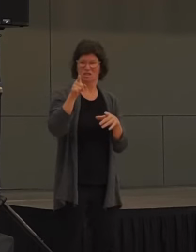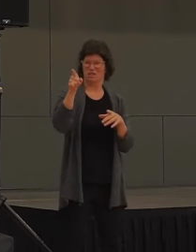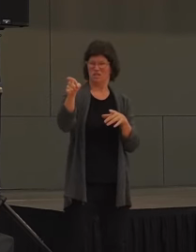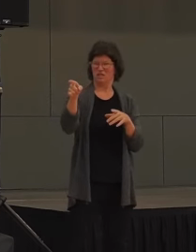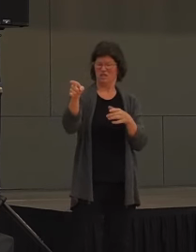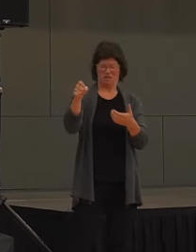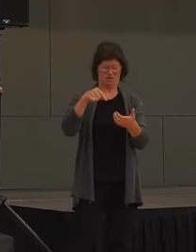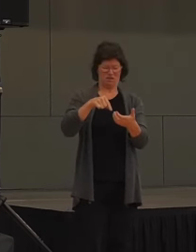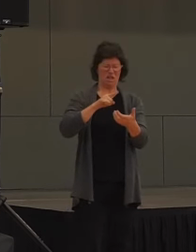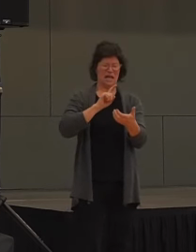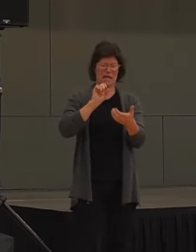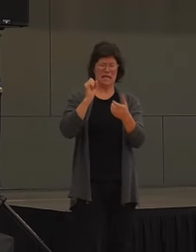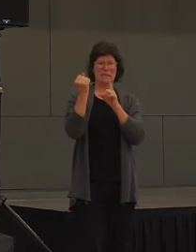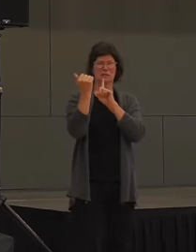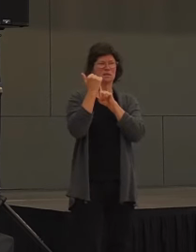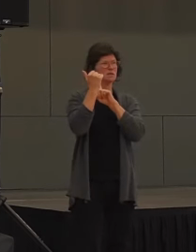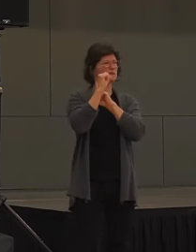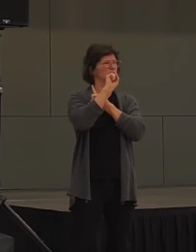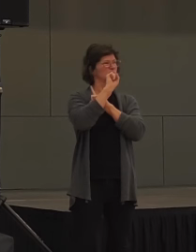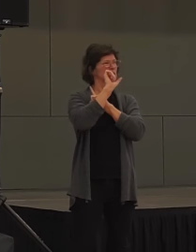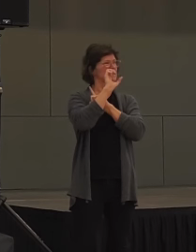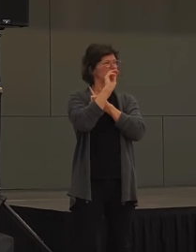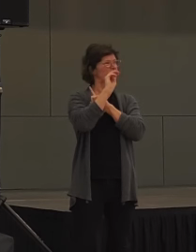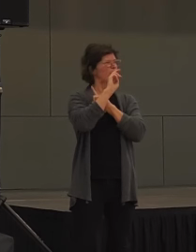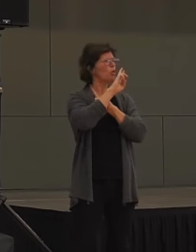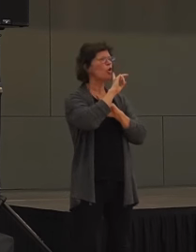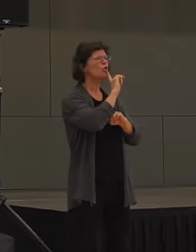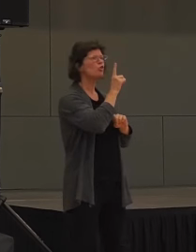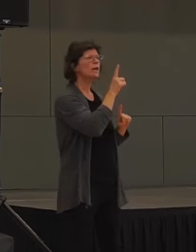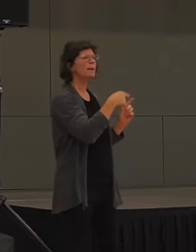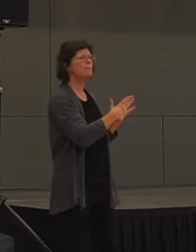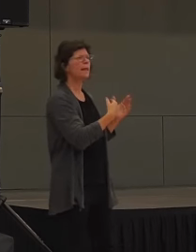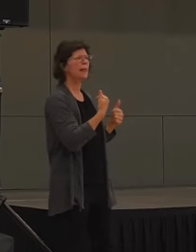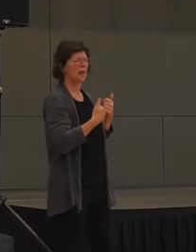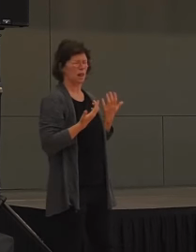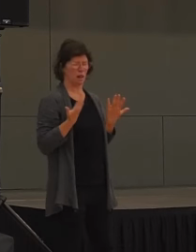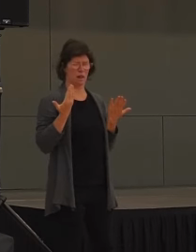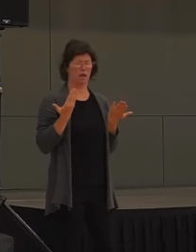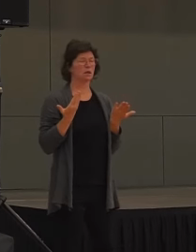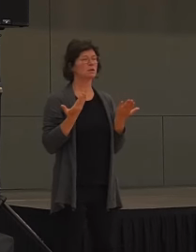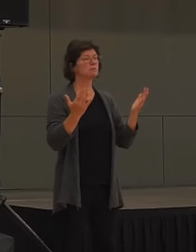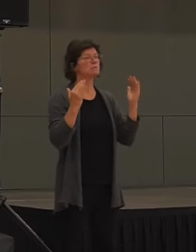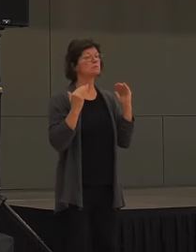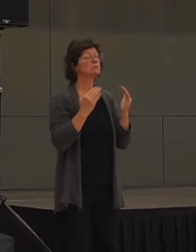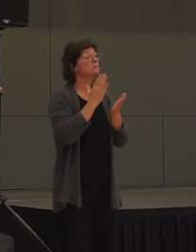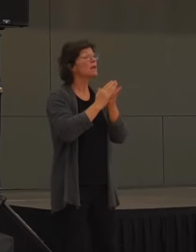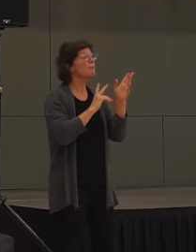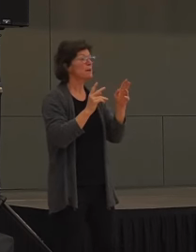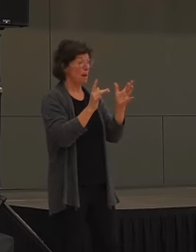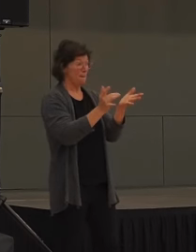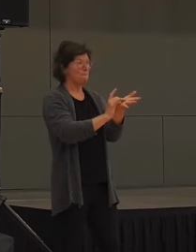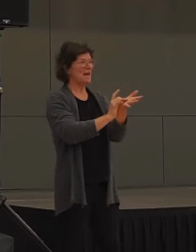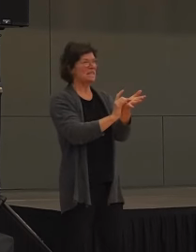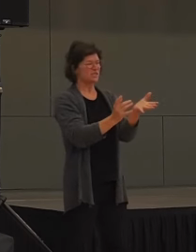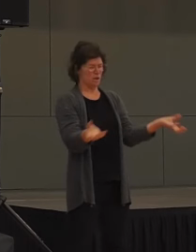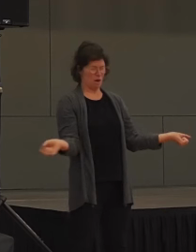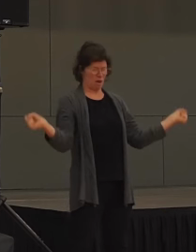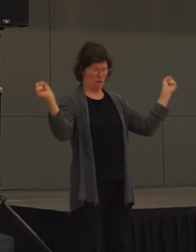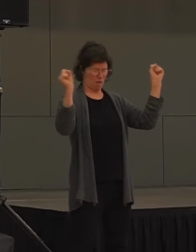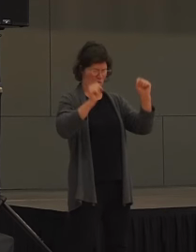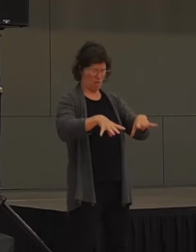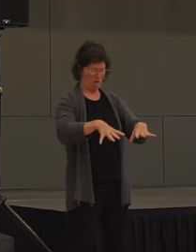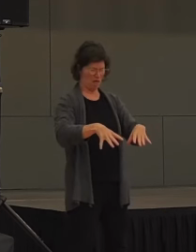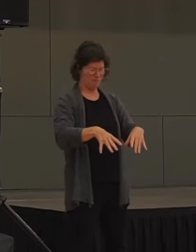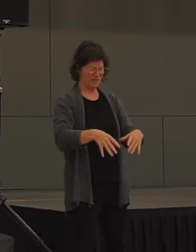this is a real bill? With medications, they may start to put them all together into a pile and